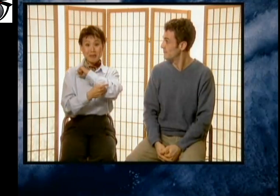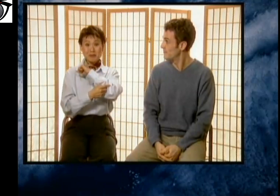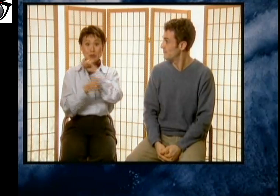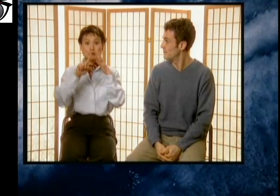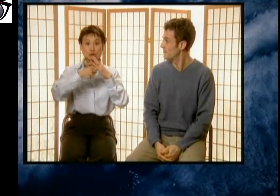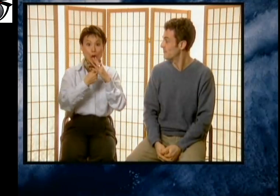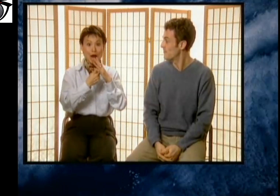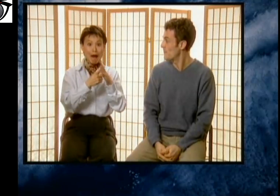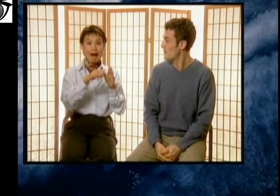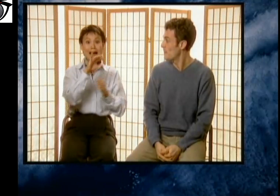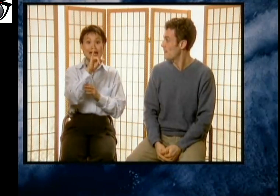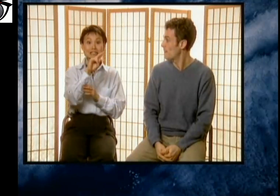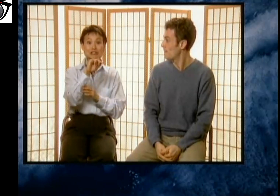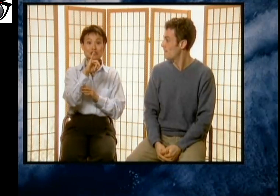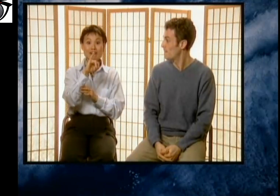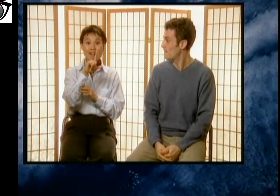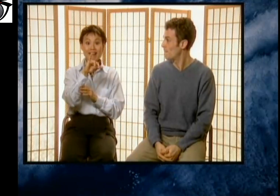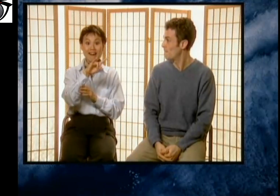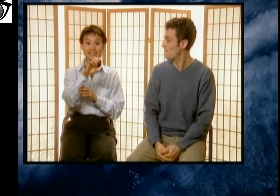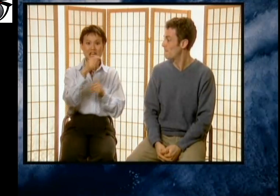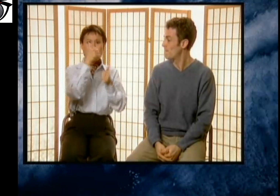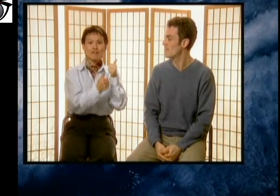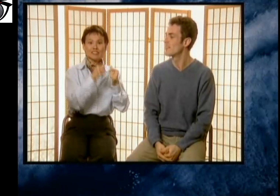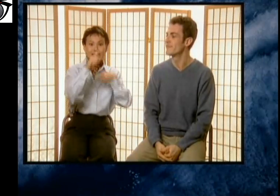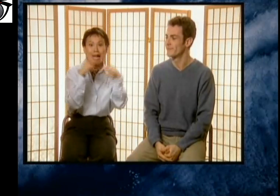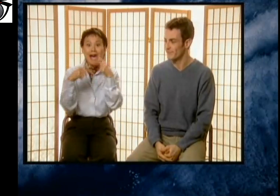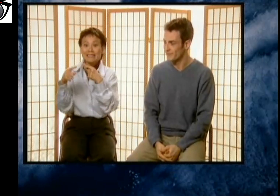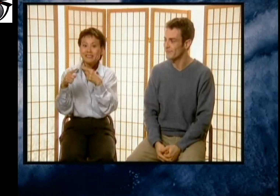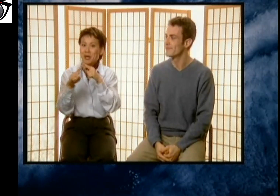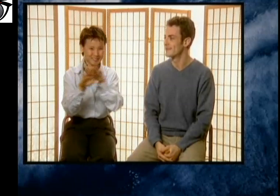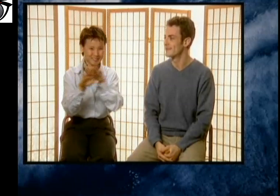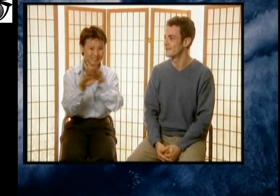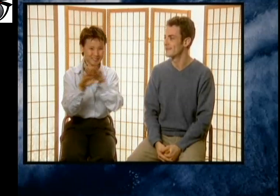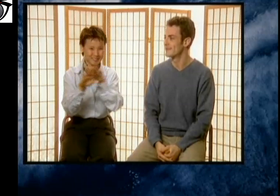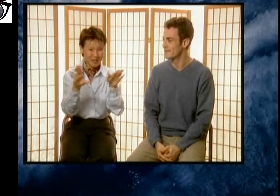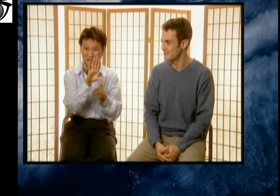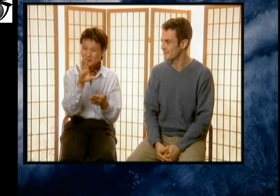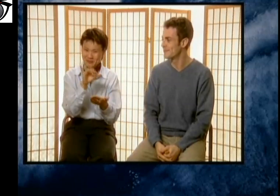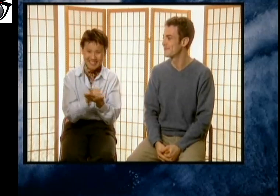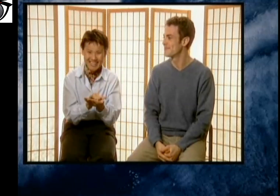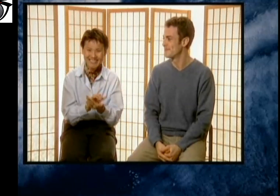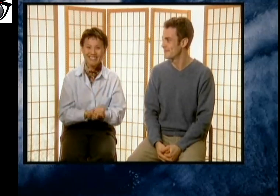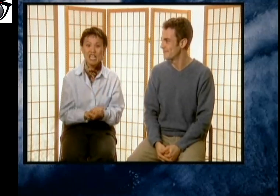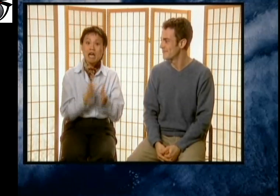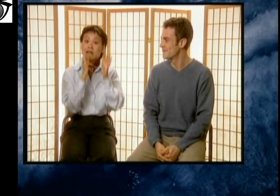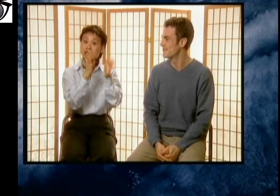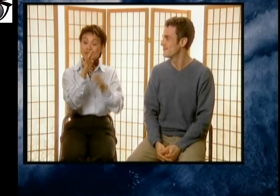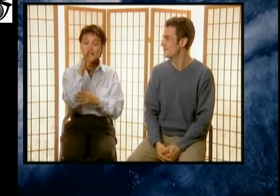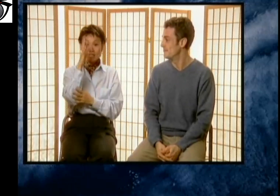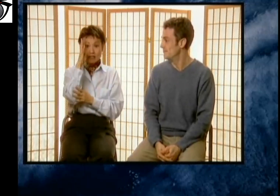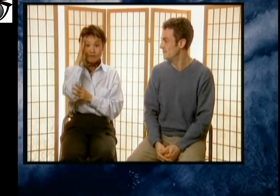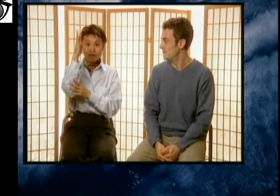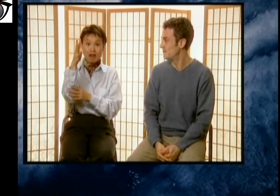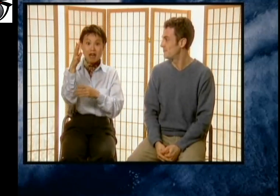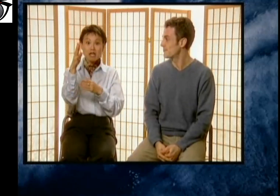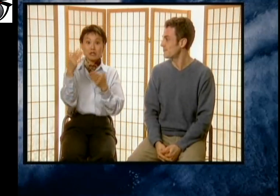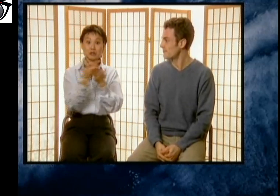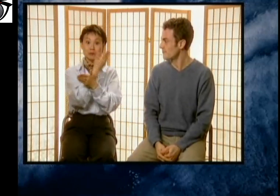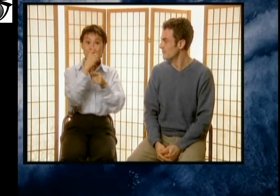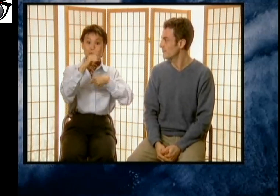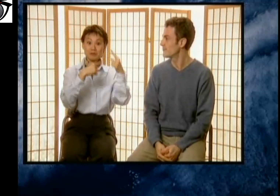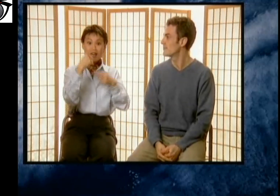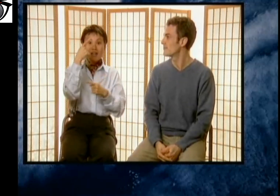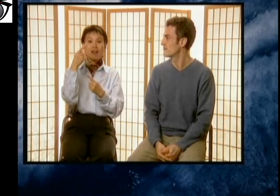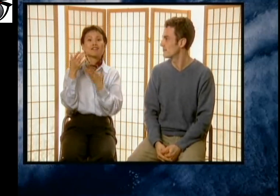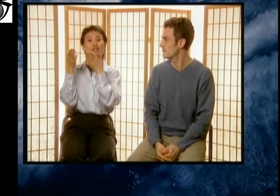It's very tempting to start to initialize every sign, but don't do it. Leave inventing